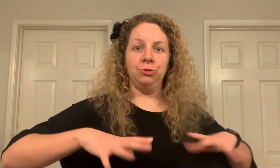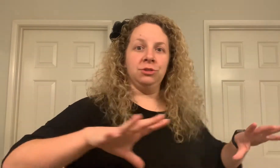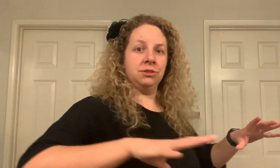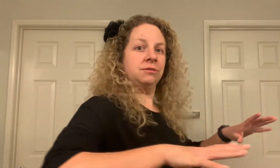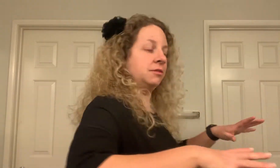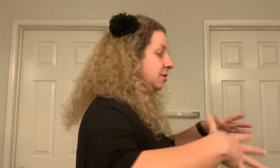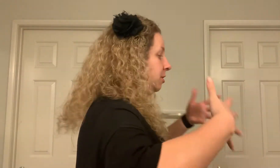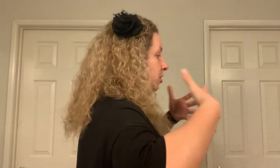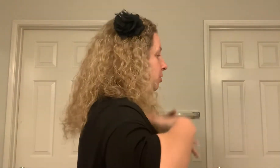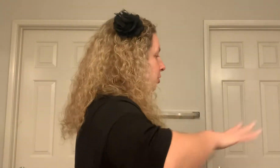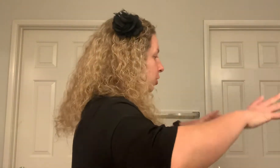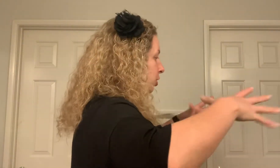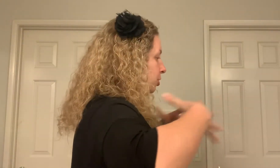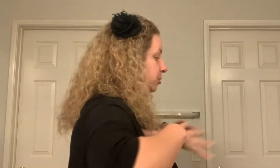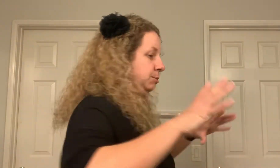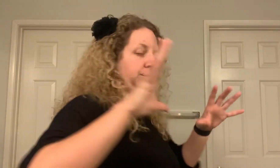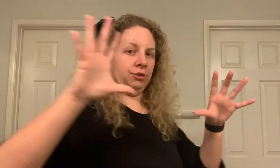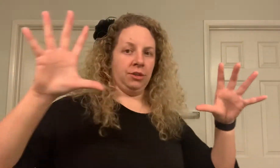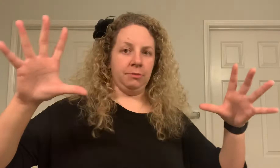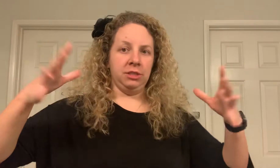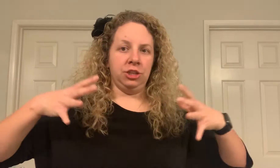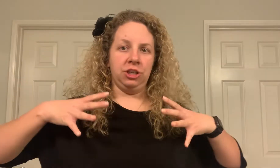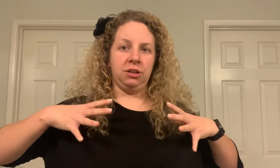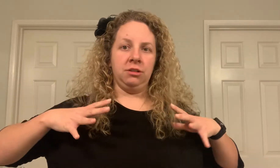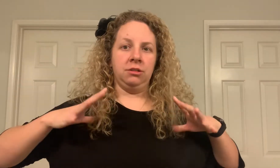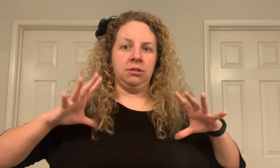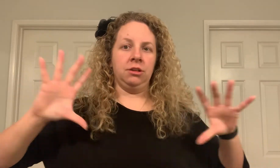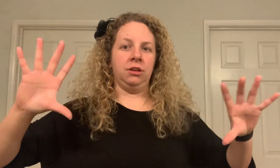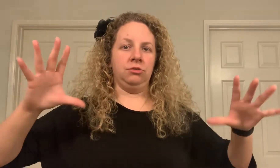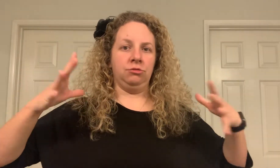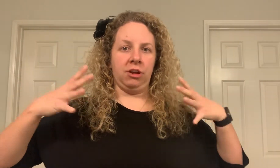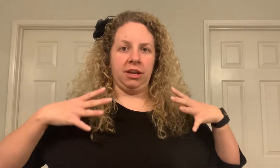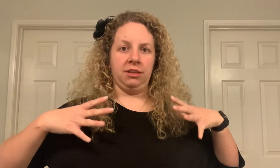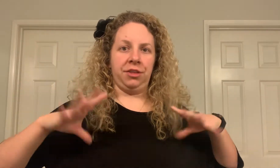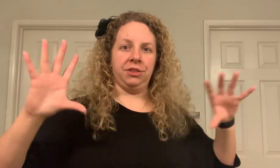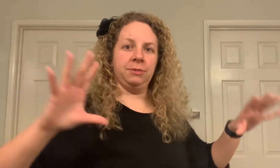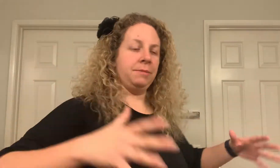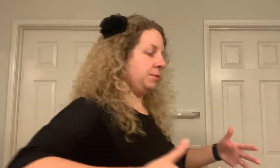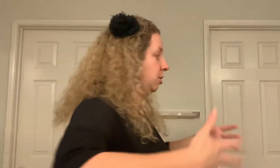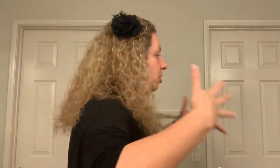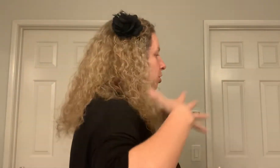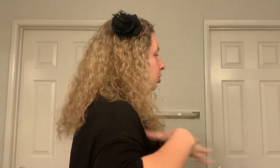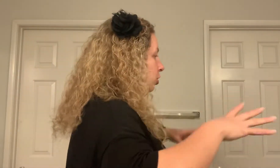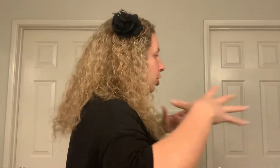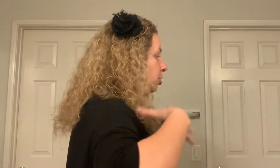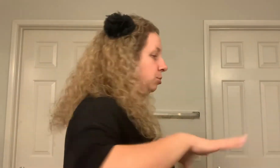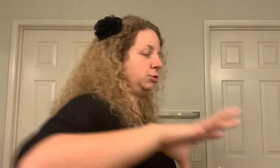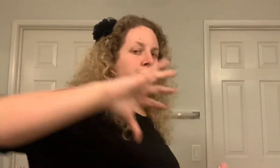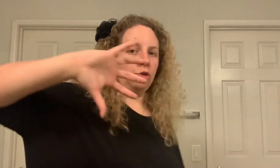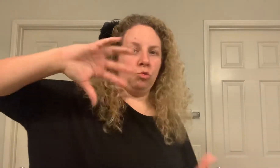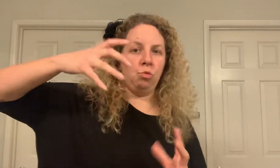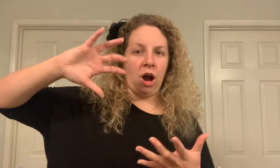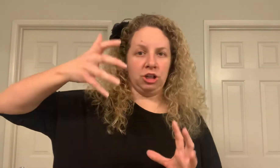close with your thumbs touching and dragging down this way. Close,